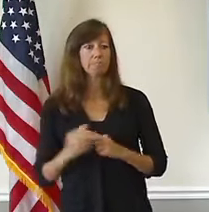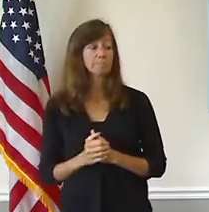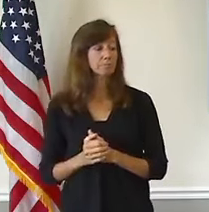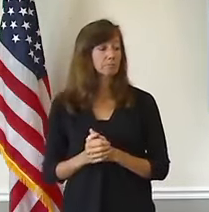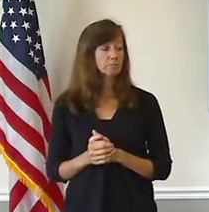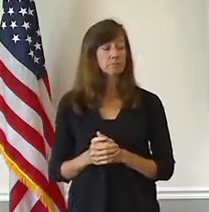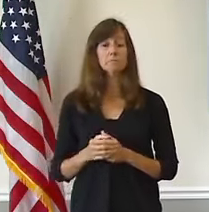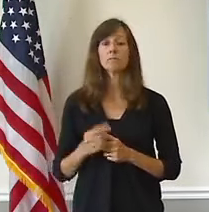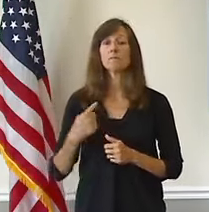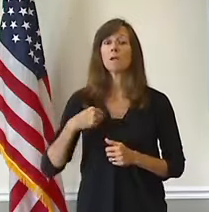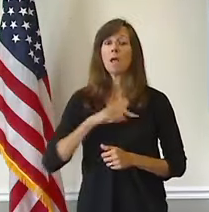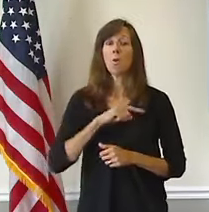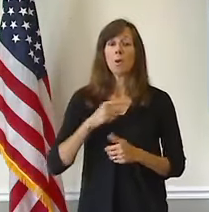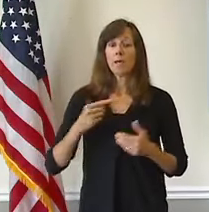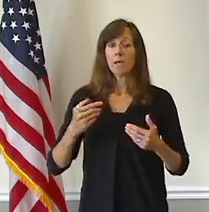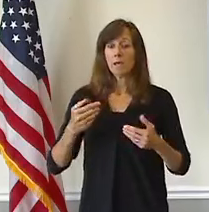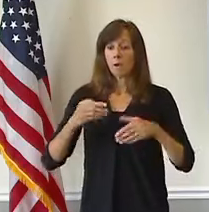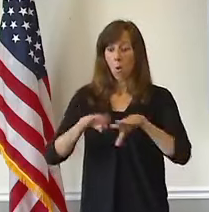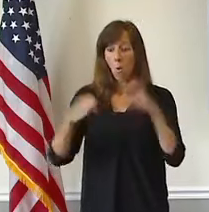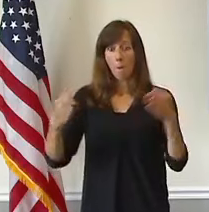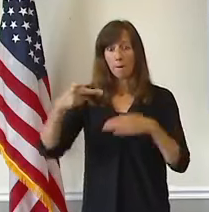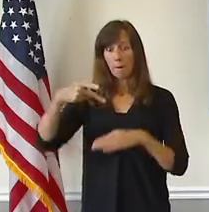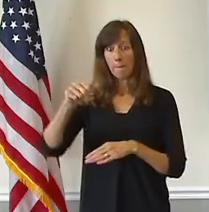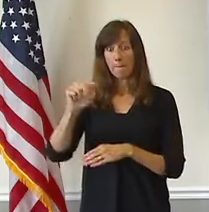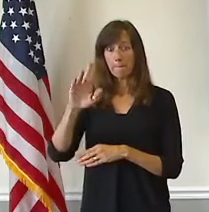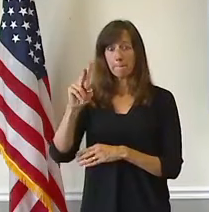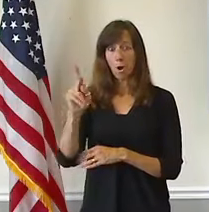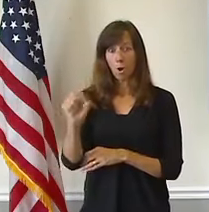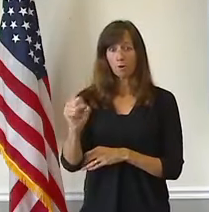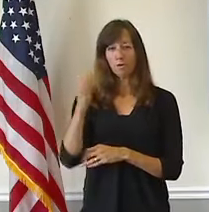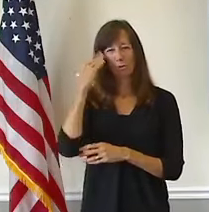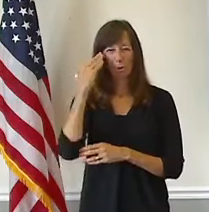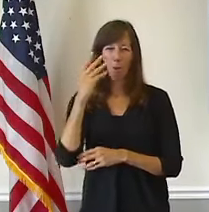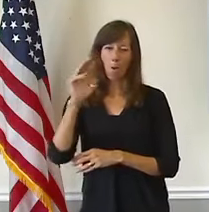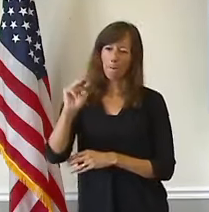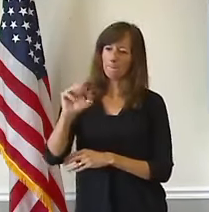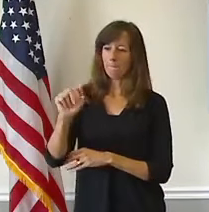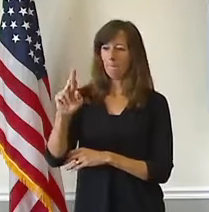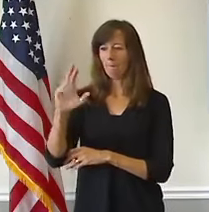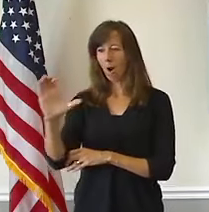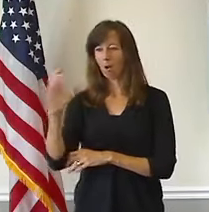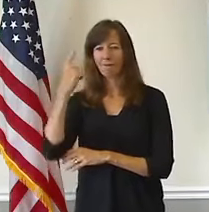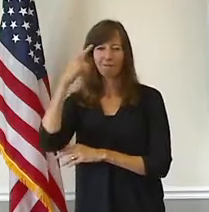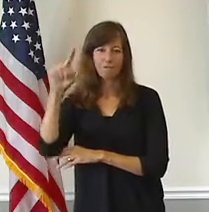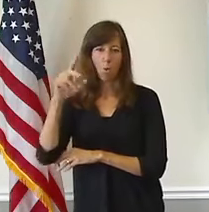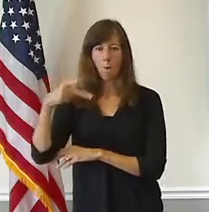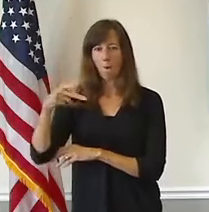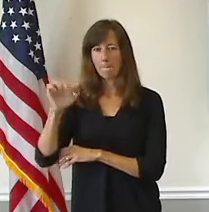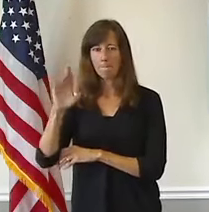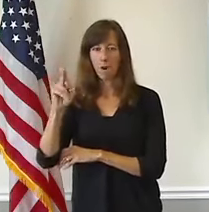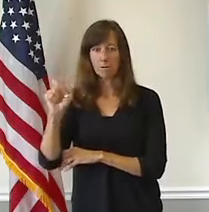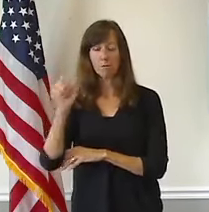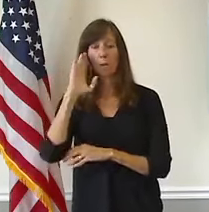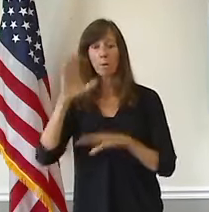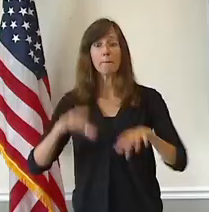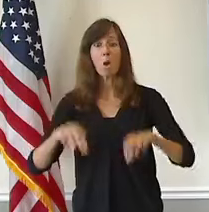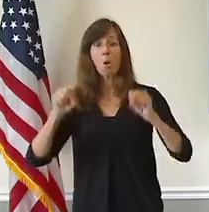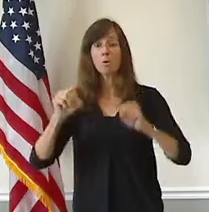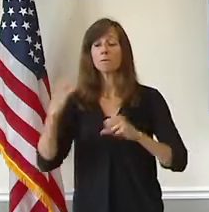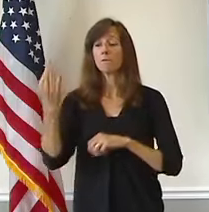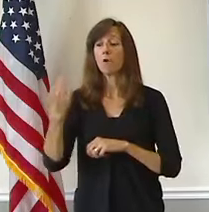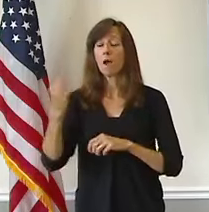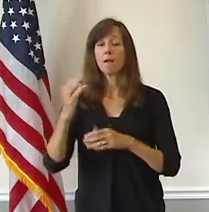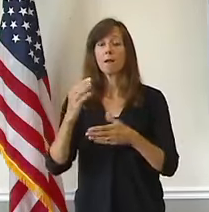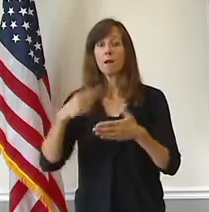at Dutchess County Parks. As you know, Marks for Parks. We've got great county parks. We will be hosting on Friday,